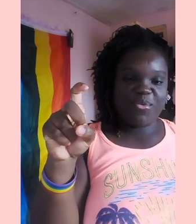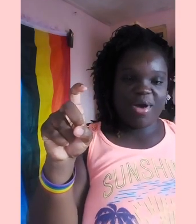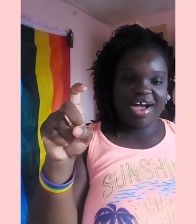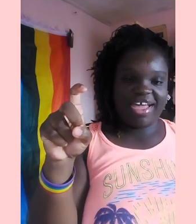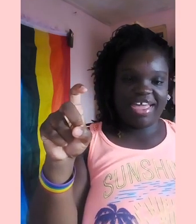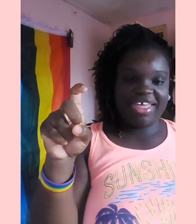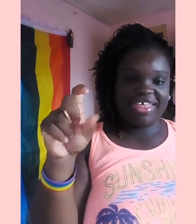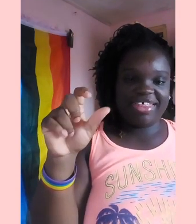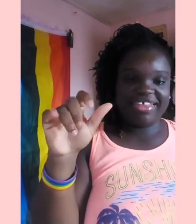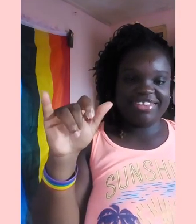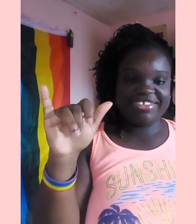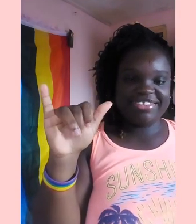Y,